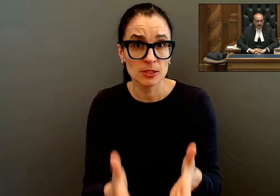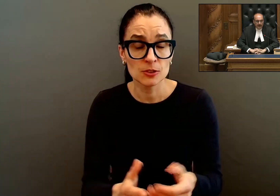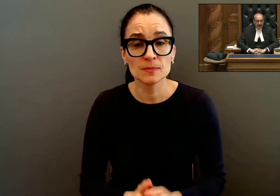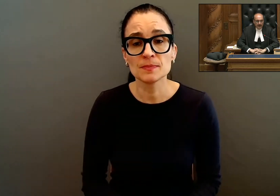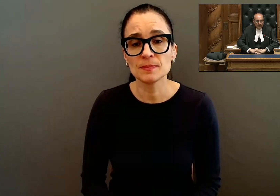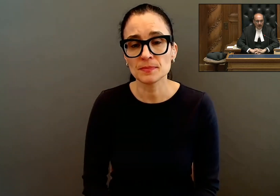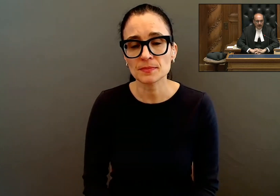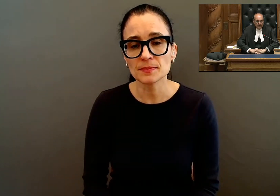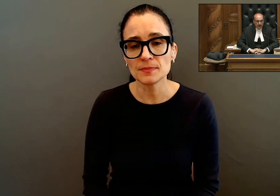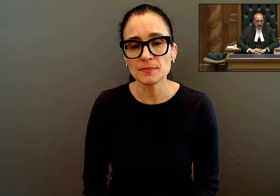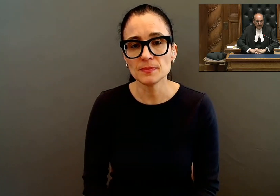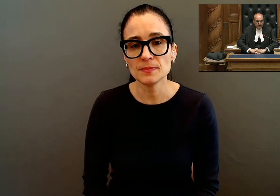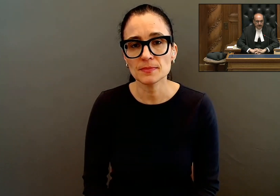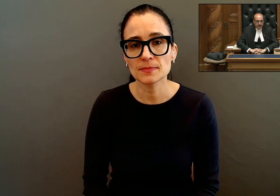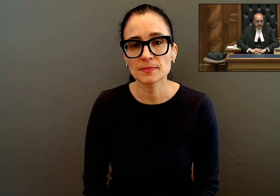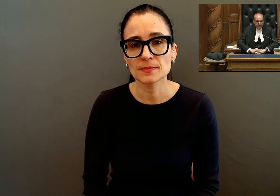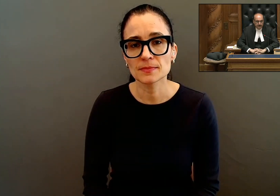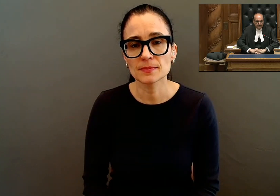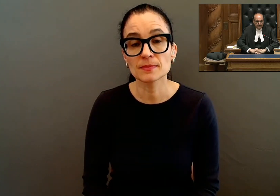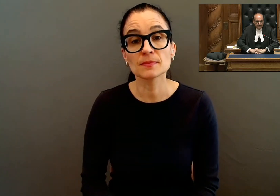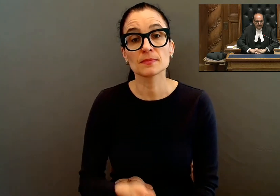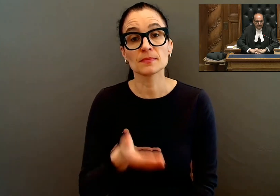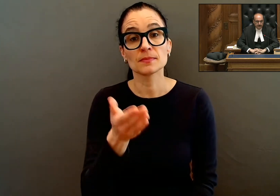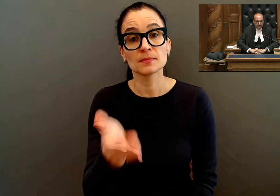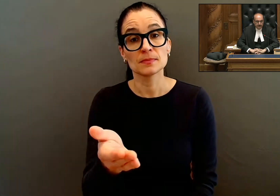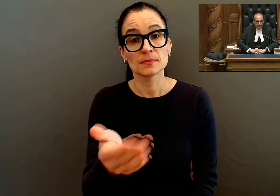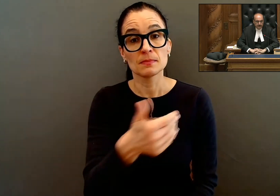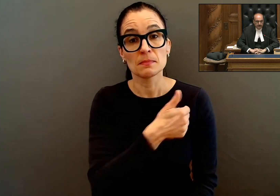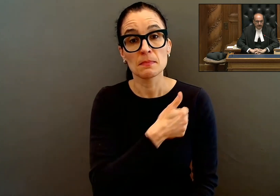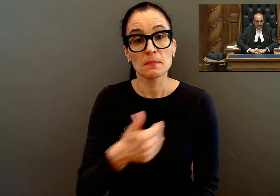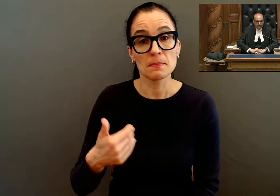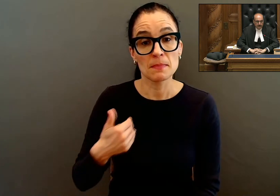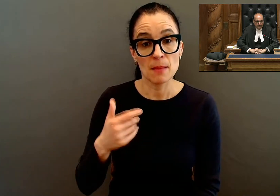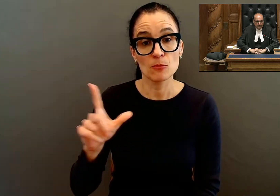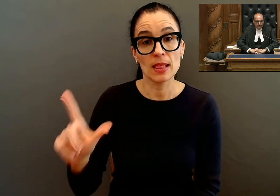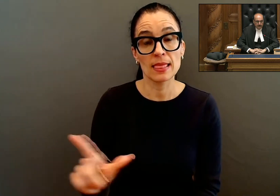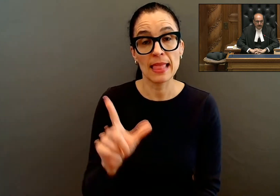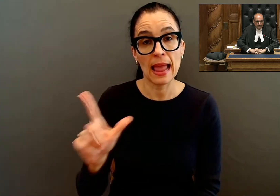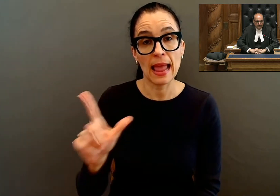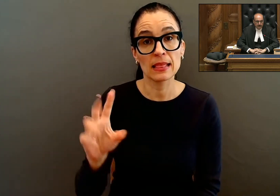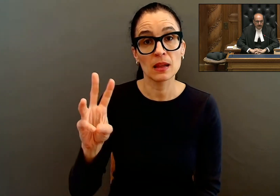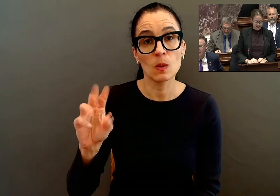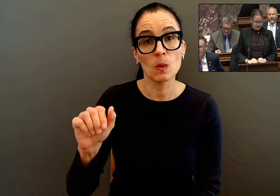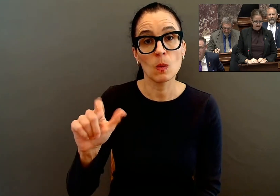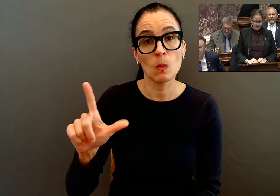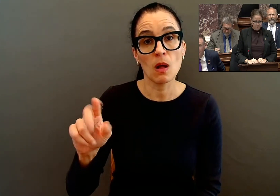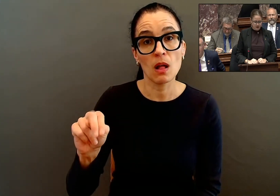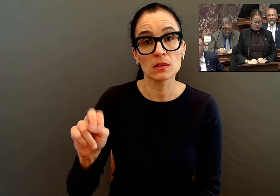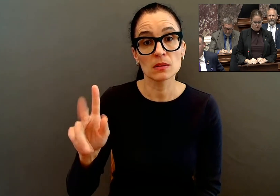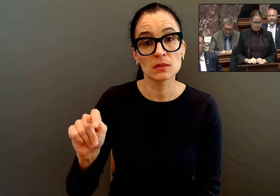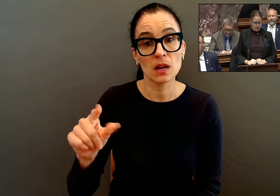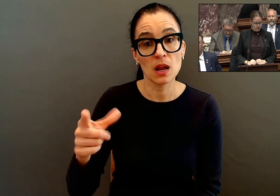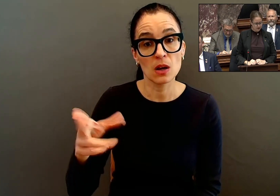Member for Langley Walnut Grove. This coming Sunday, May 11th, is Mother's Day, a day of